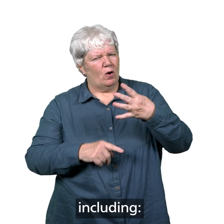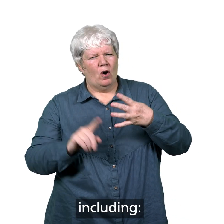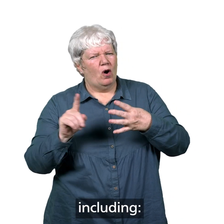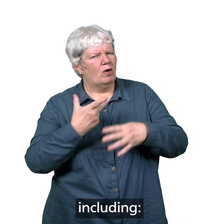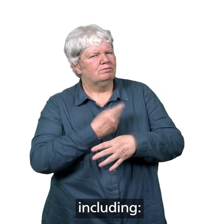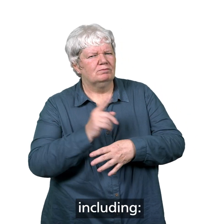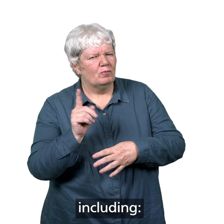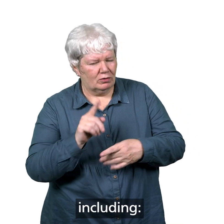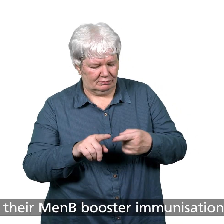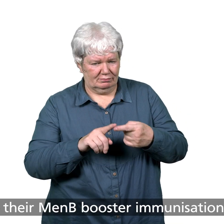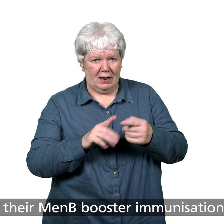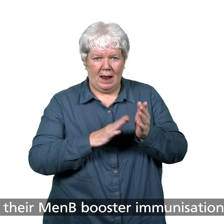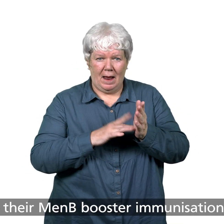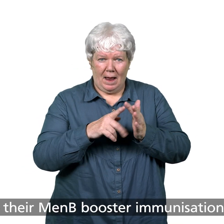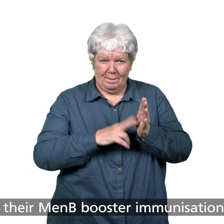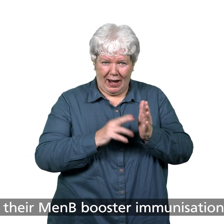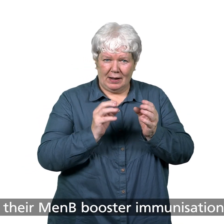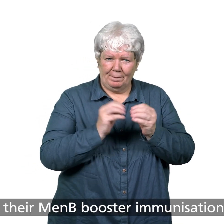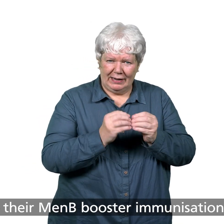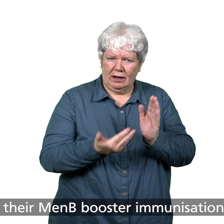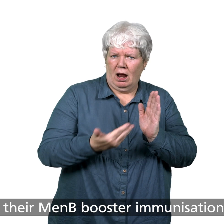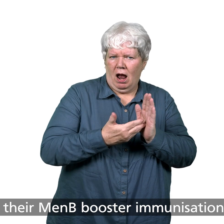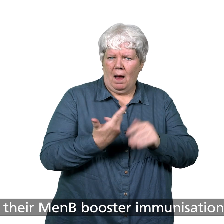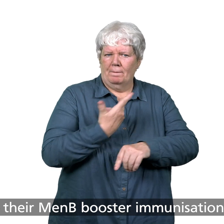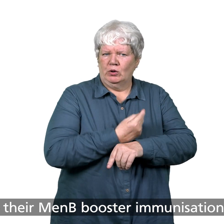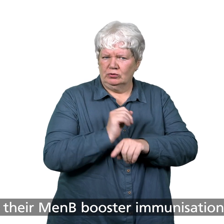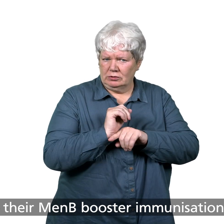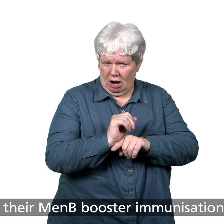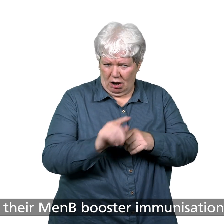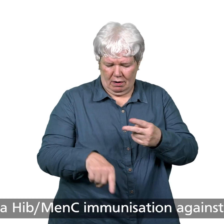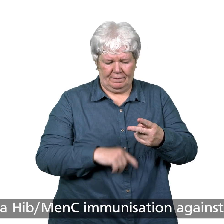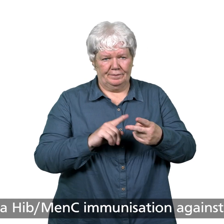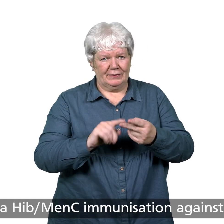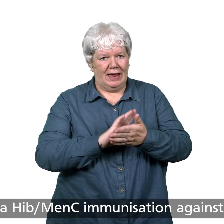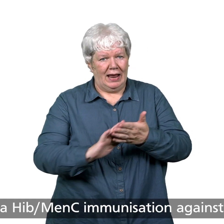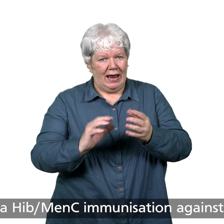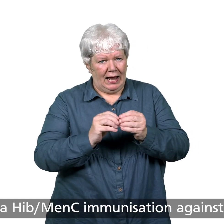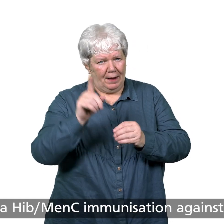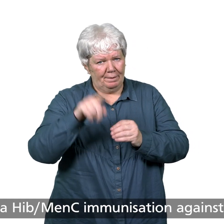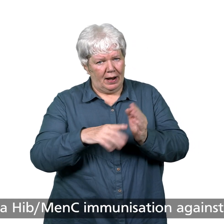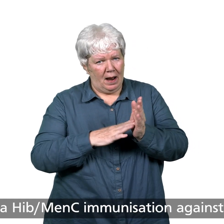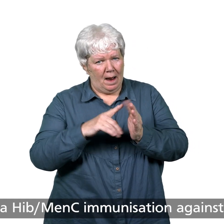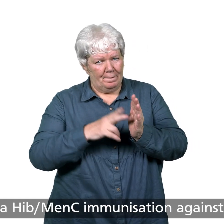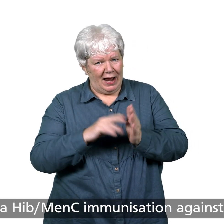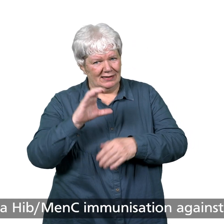including their Men B booster immunisation, a Hib Men C